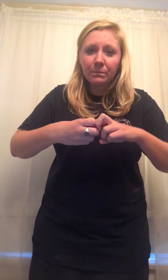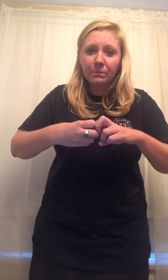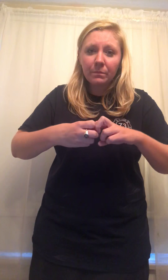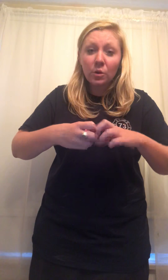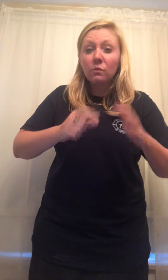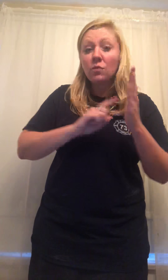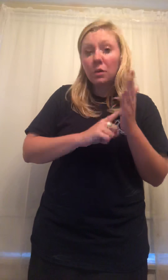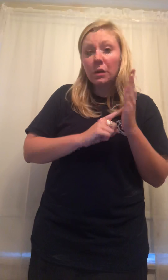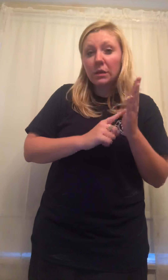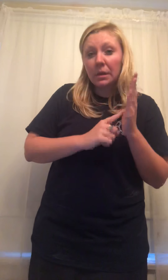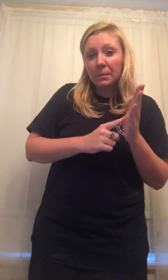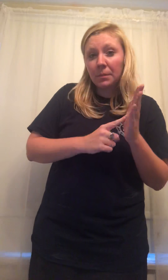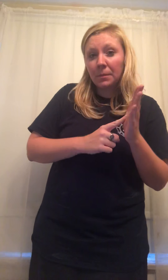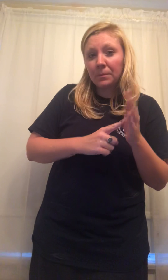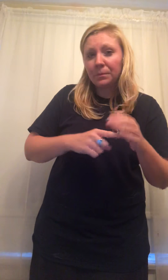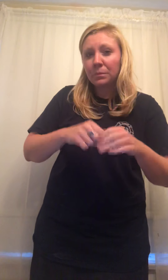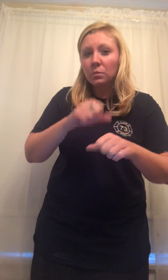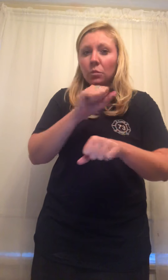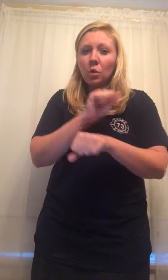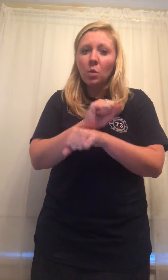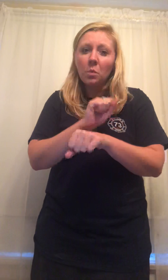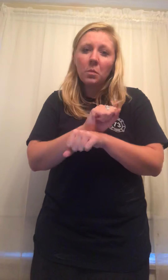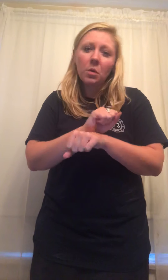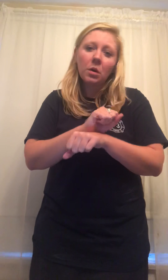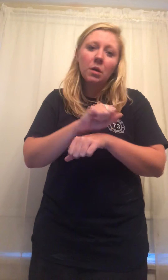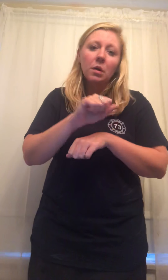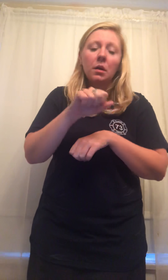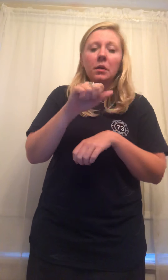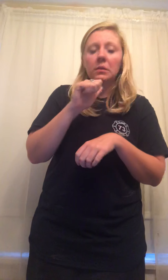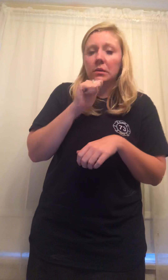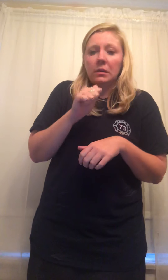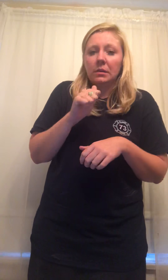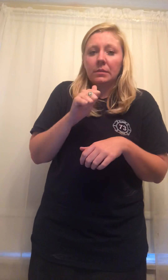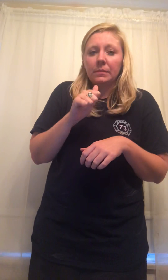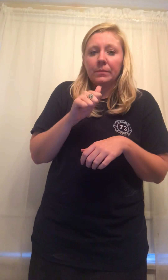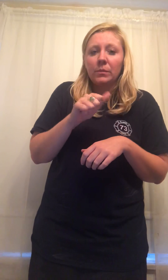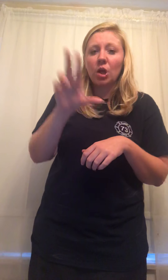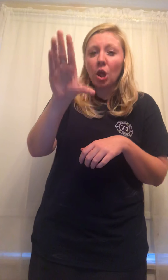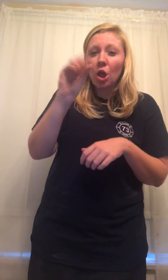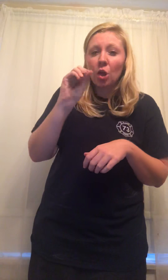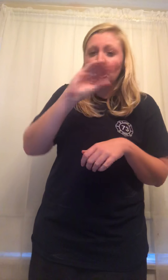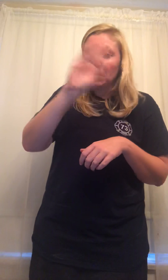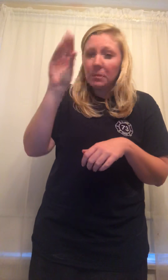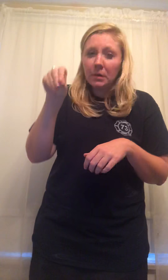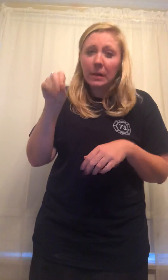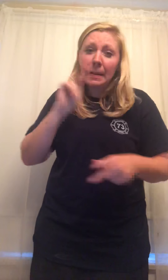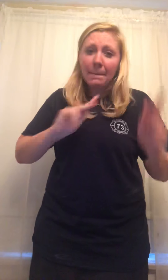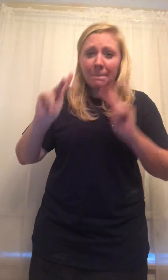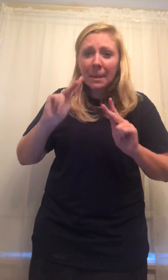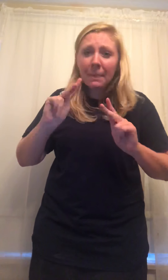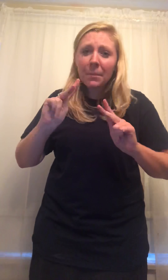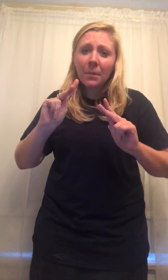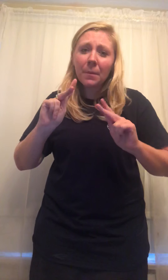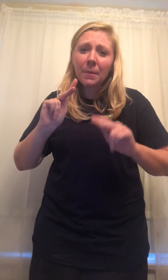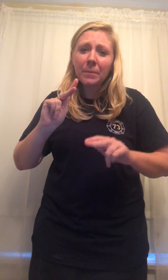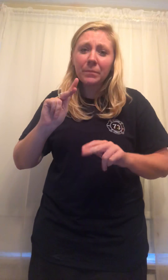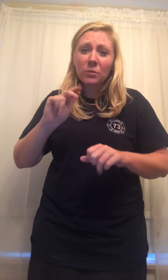2006, about 20% of people unemployed were immigrants and foreign-born. Today,